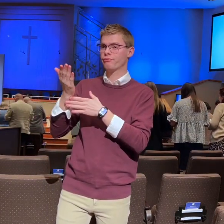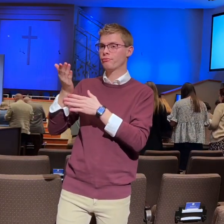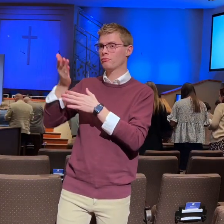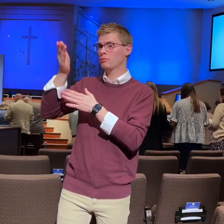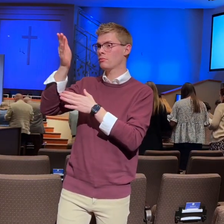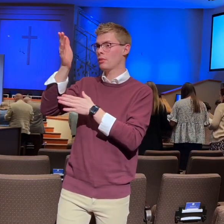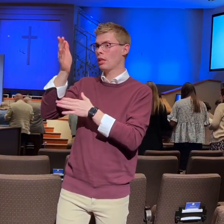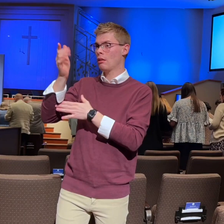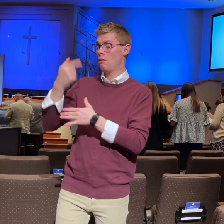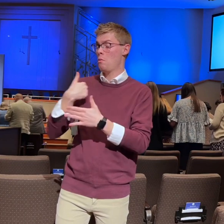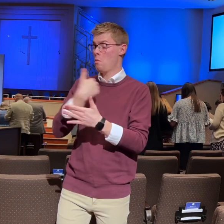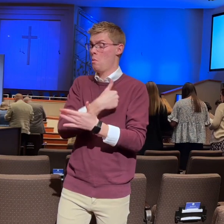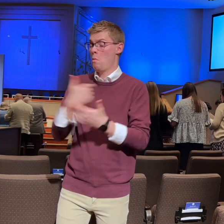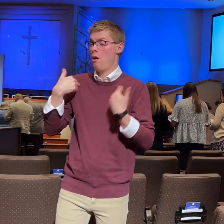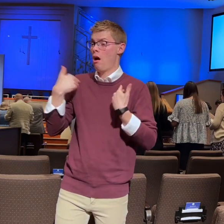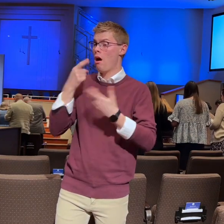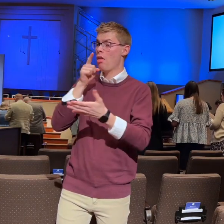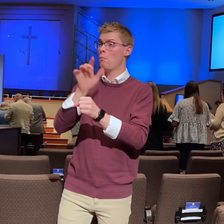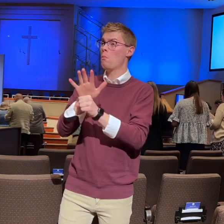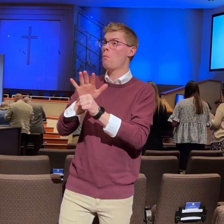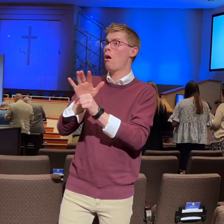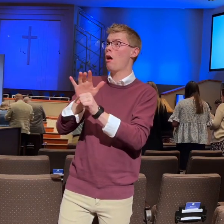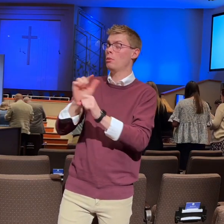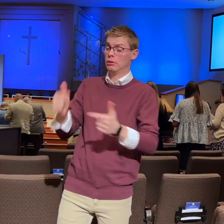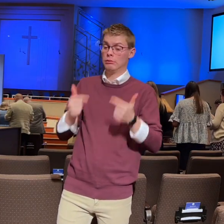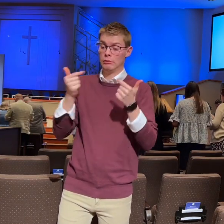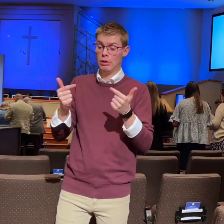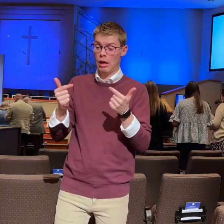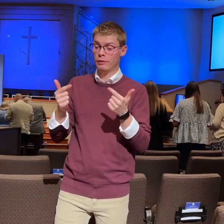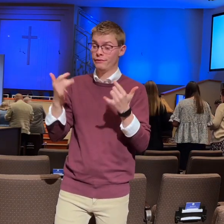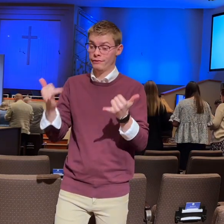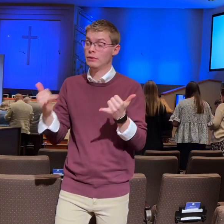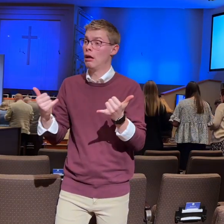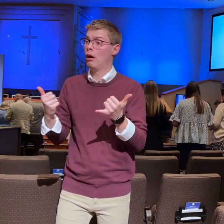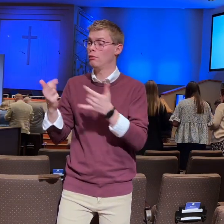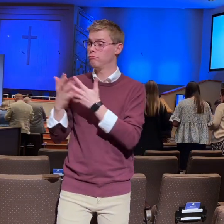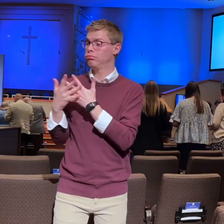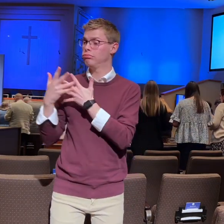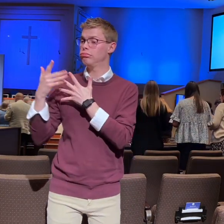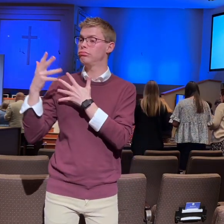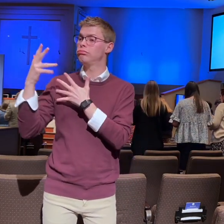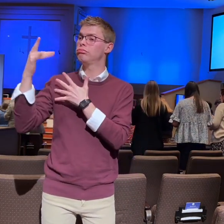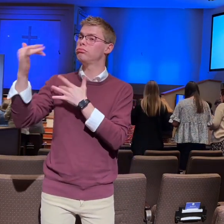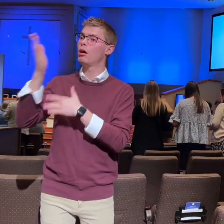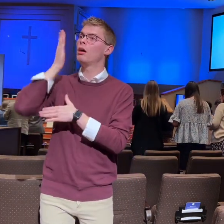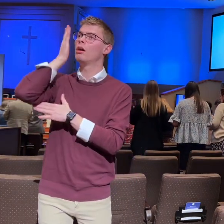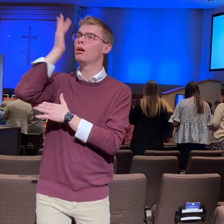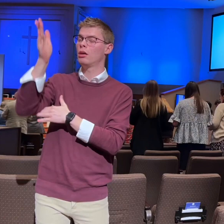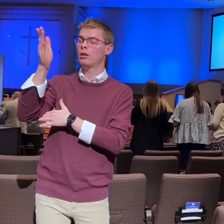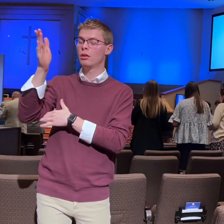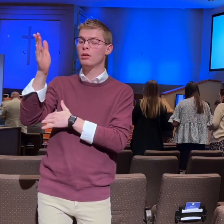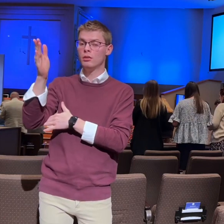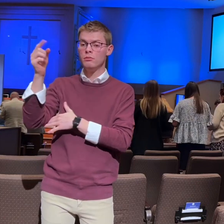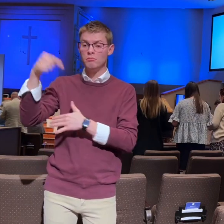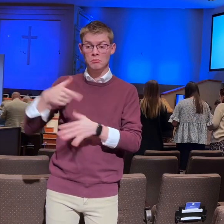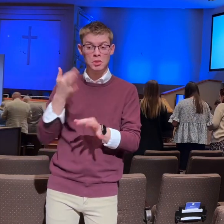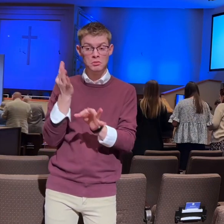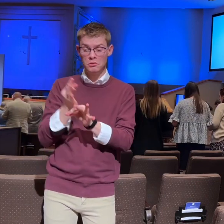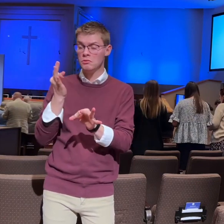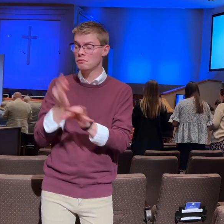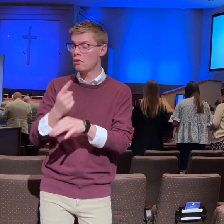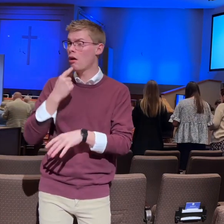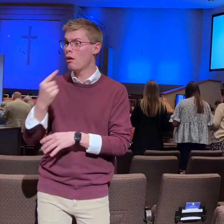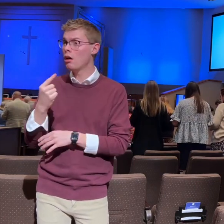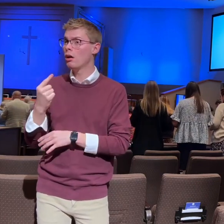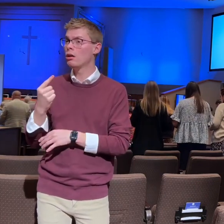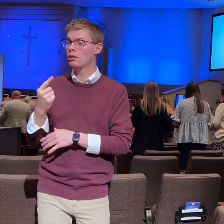life that now is and of that which is to come. This is a faithful saying and worthy of all acceptation.